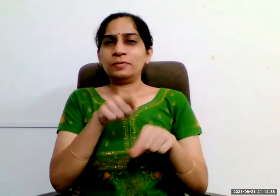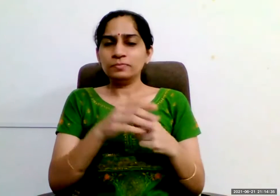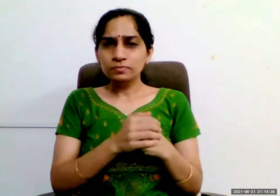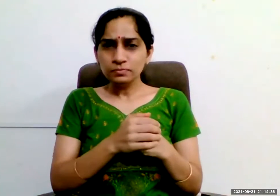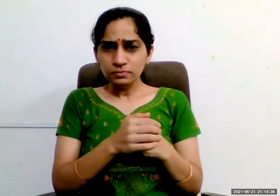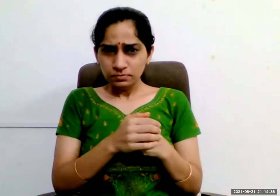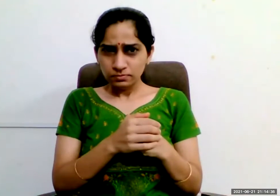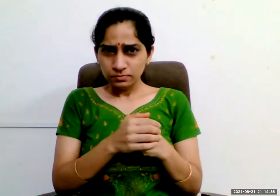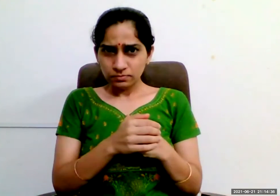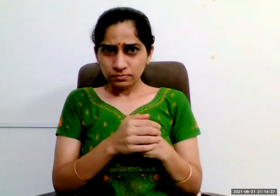trees,